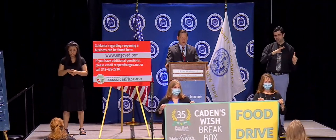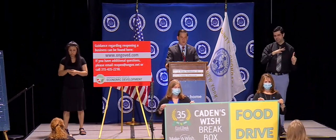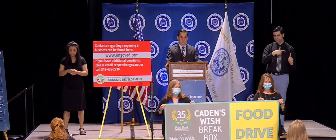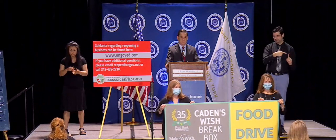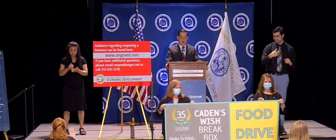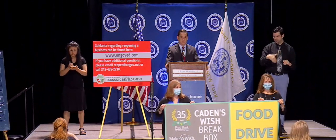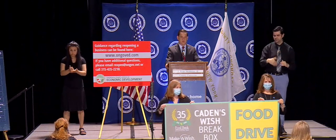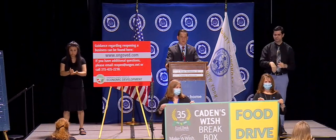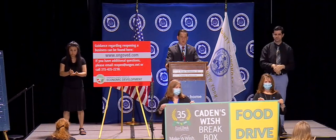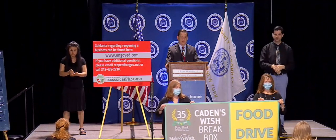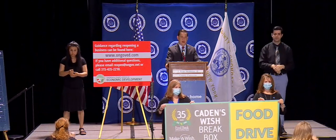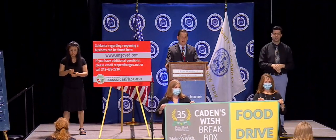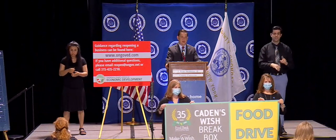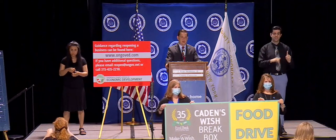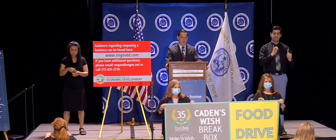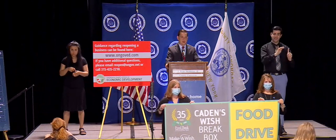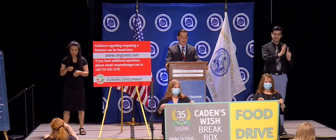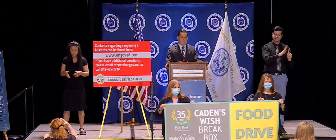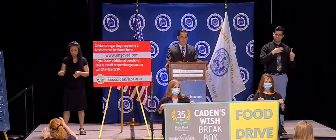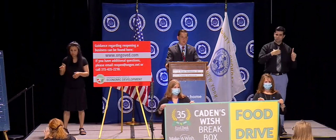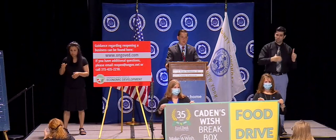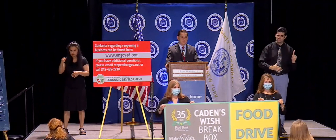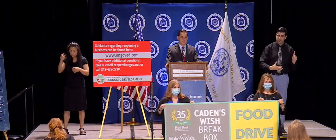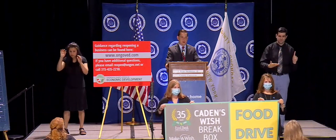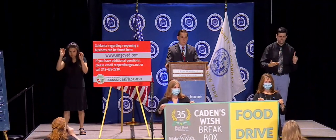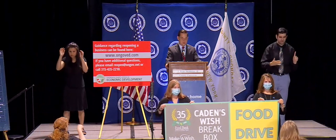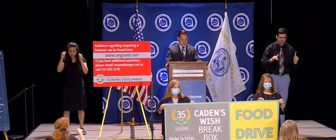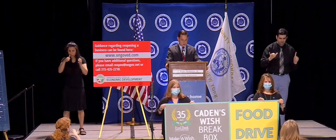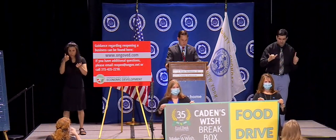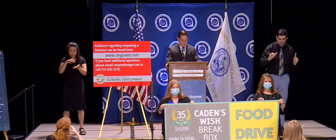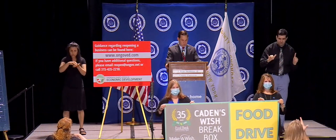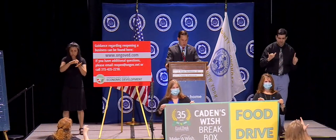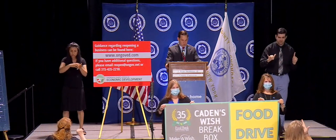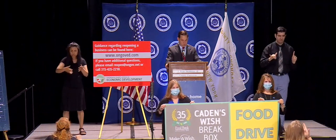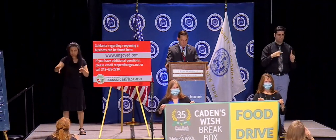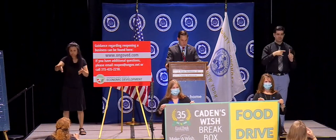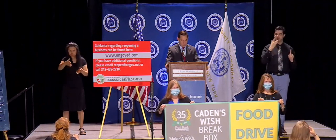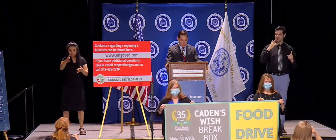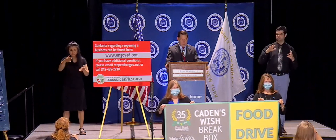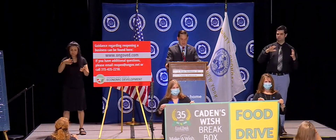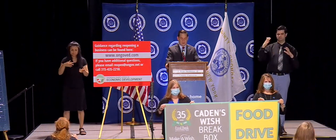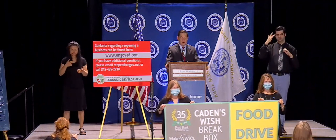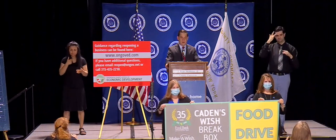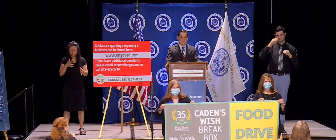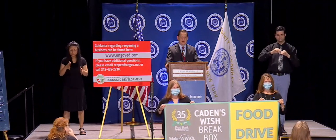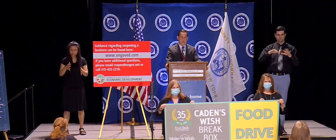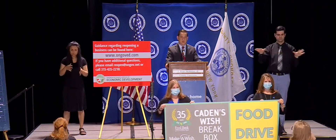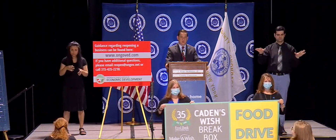his wish, to think about what's going on and to really think of others is just really remarkable. So